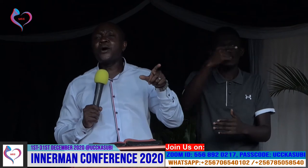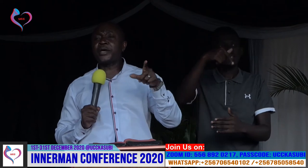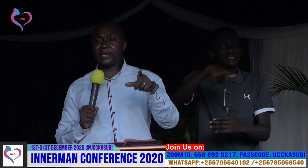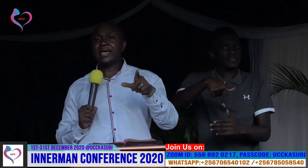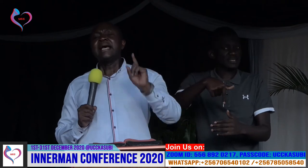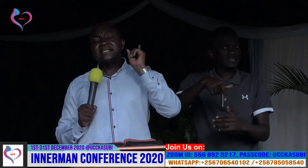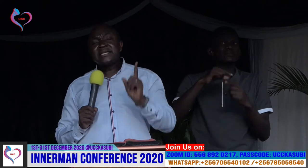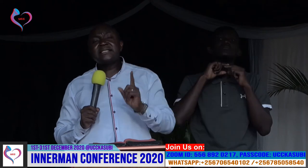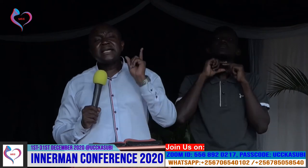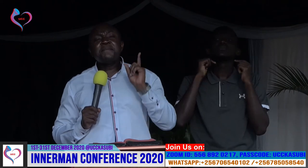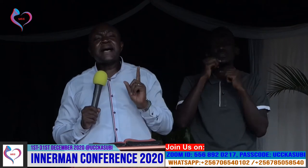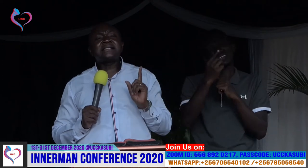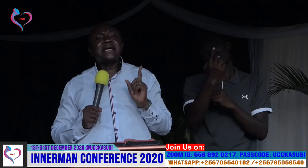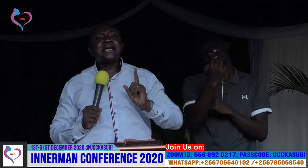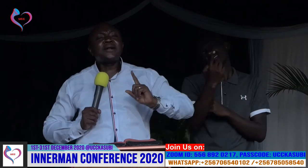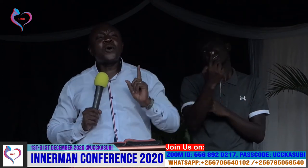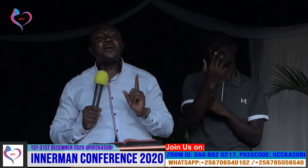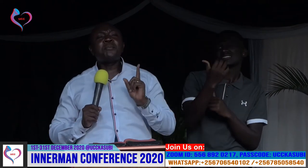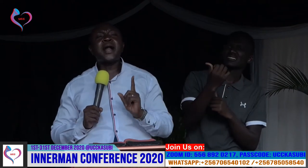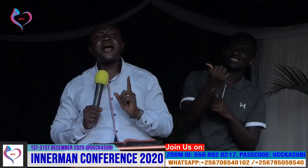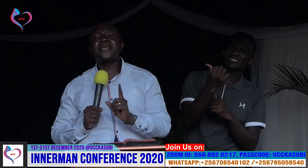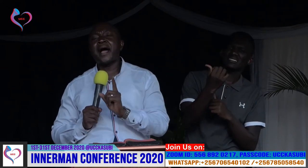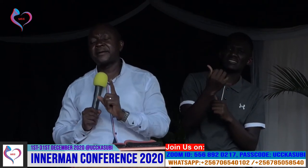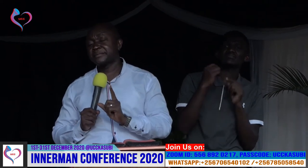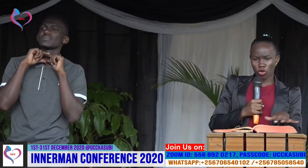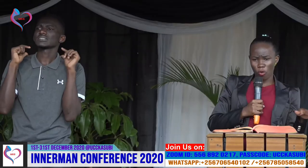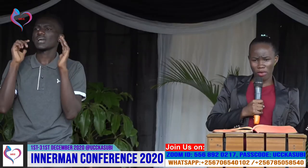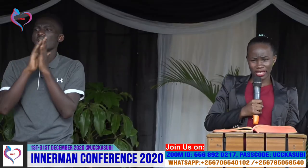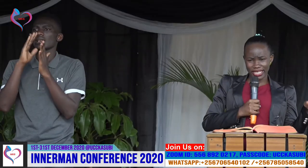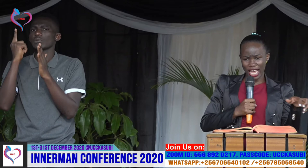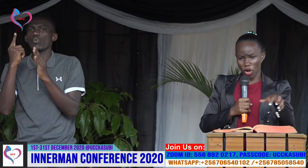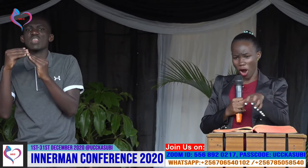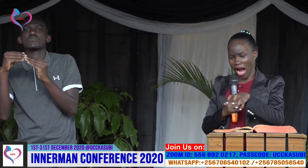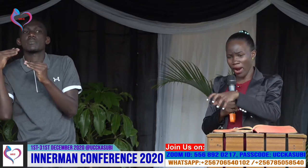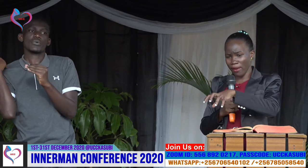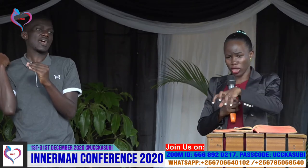pastors, 16 pastors and one brother.